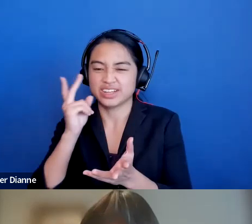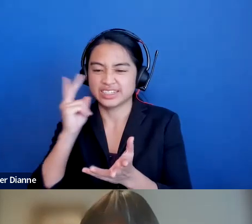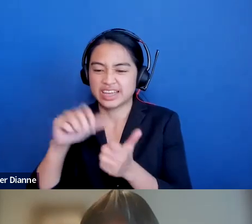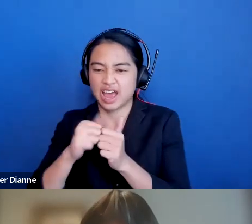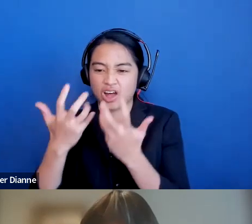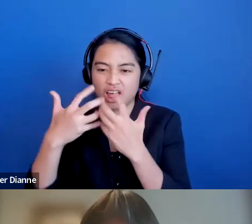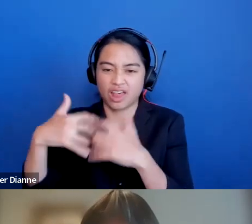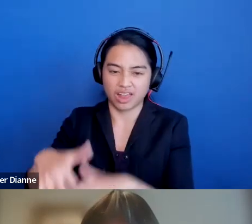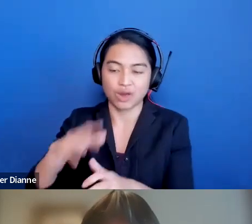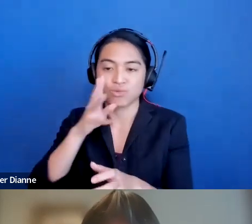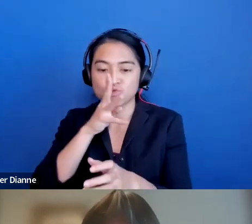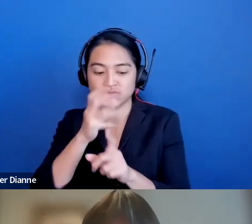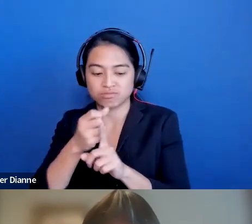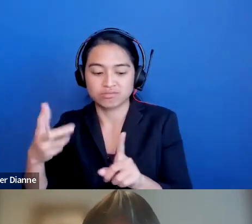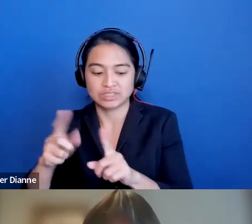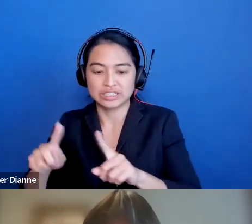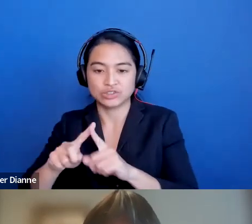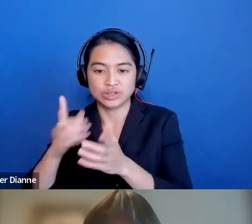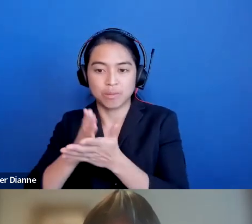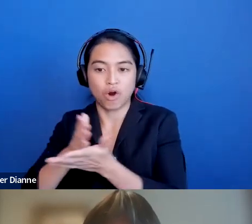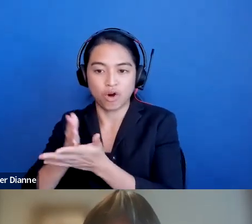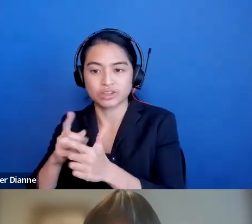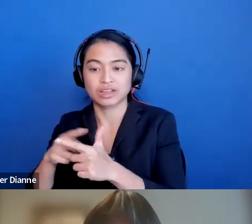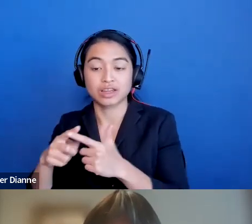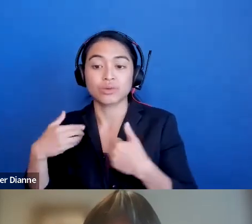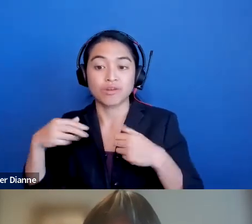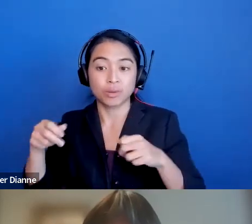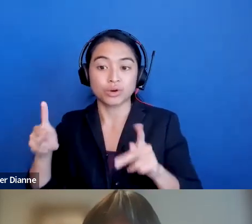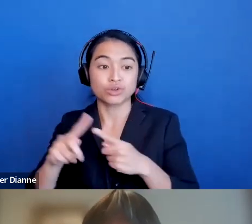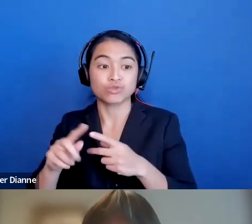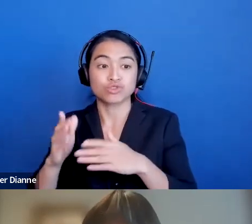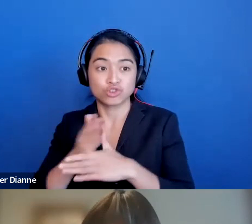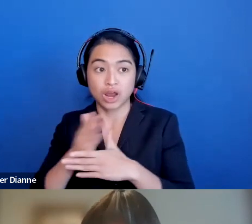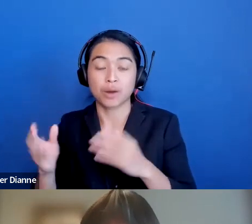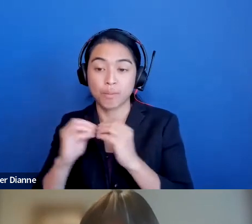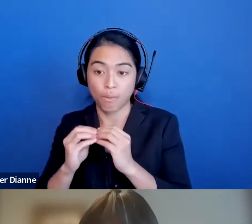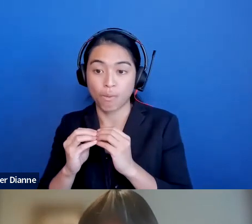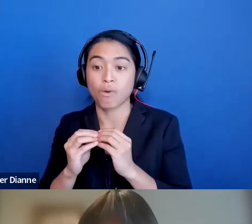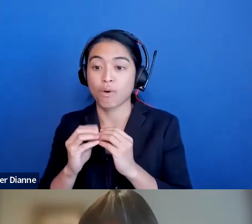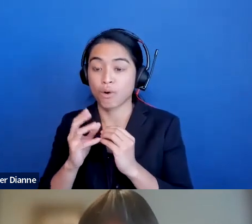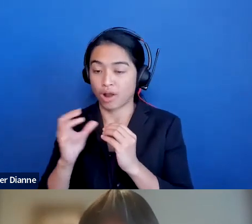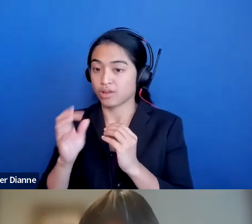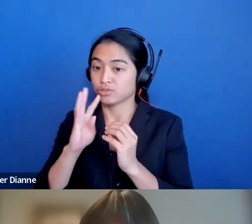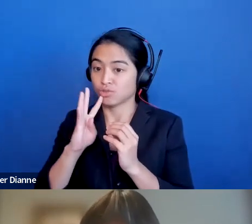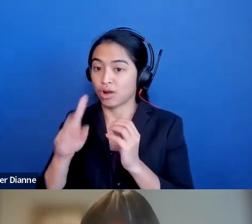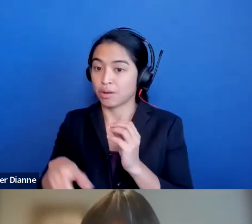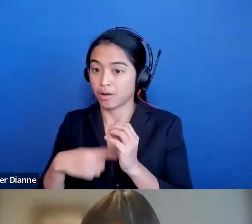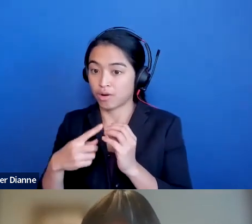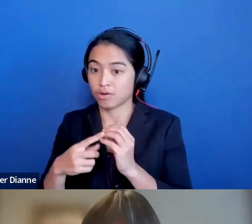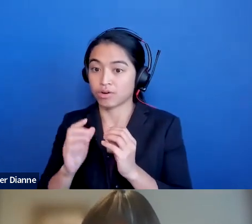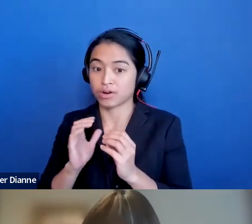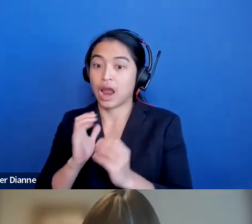through the different parts. And then we'll also have an opportunity to share more and kind of talk about where our